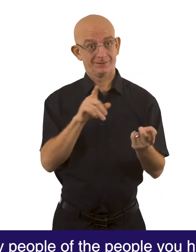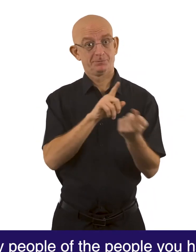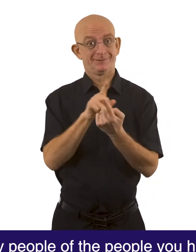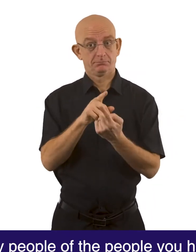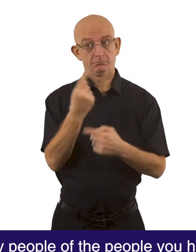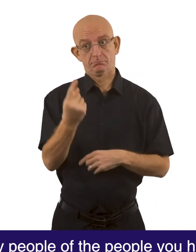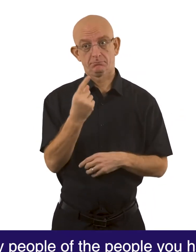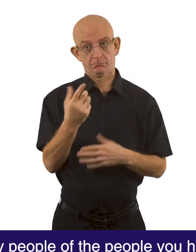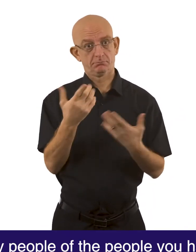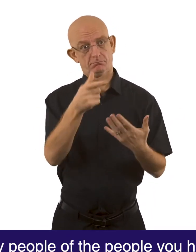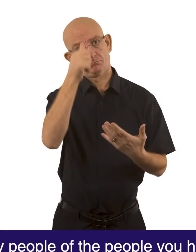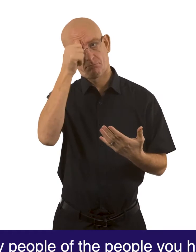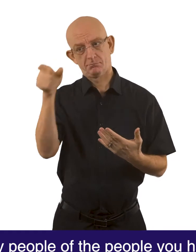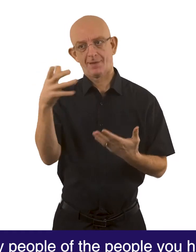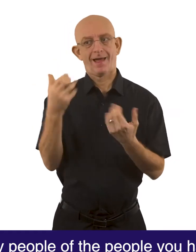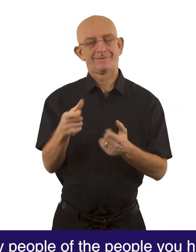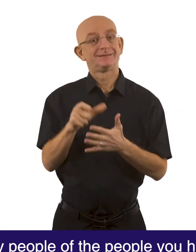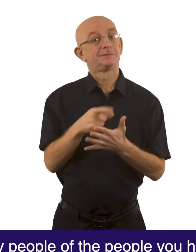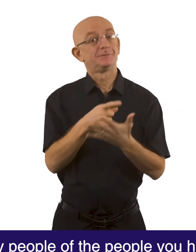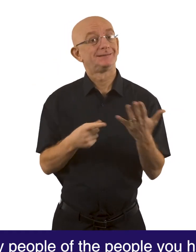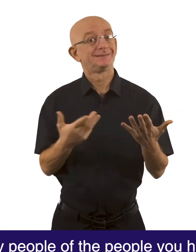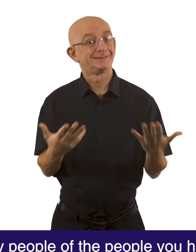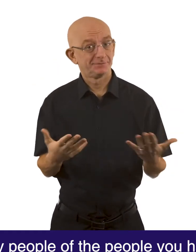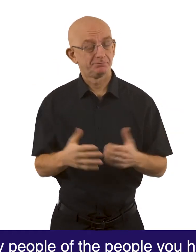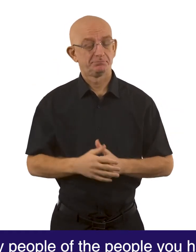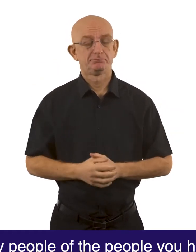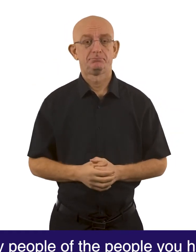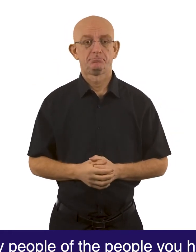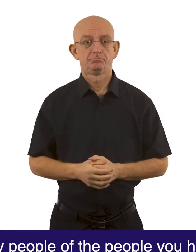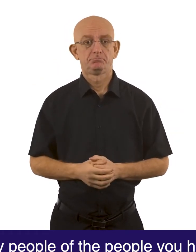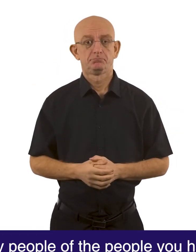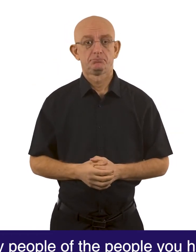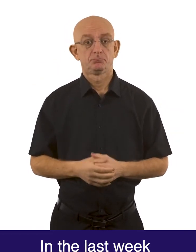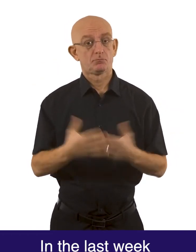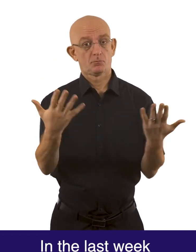people you have been in contact with have a disability, to your knowledge?